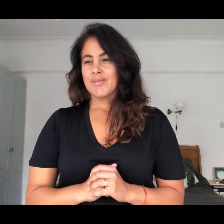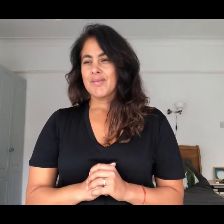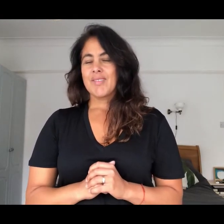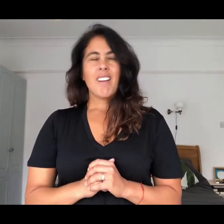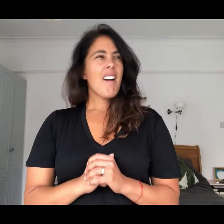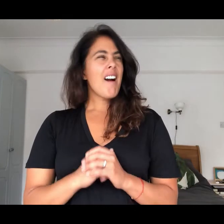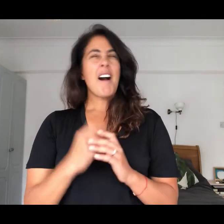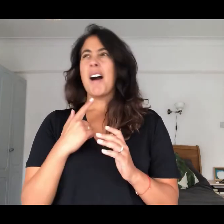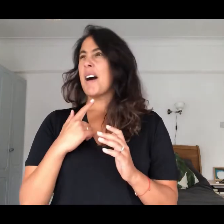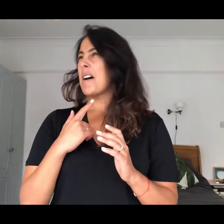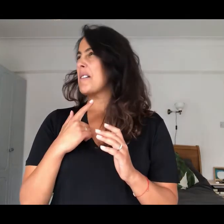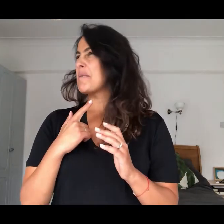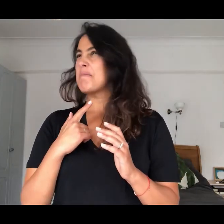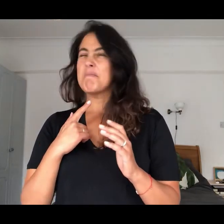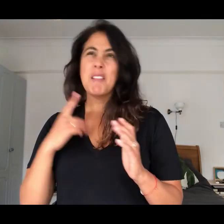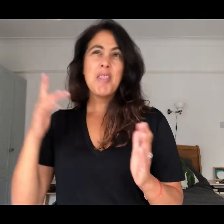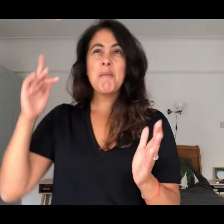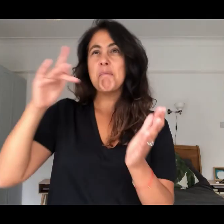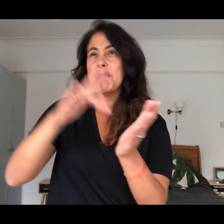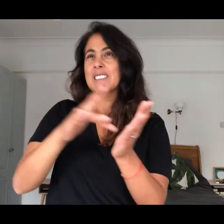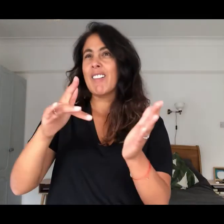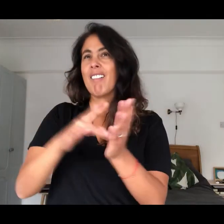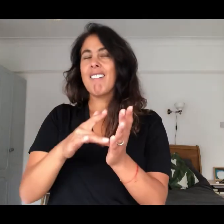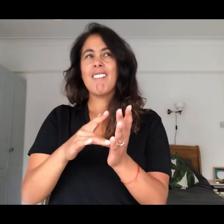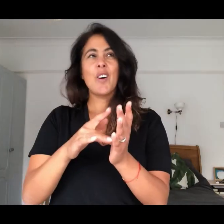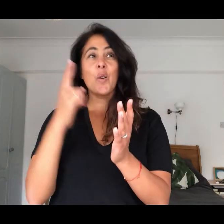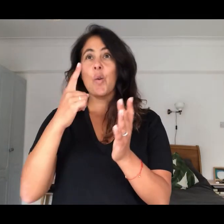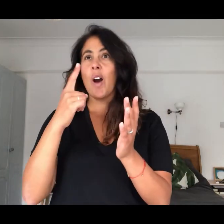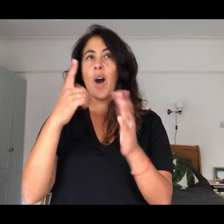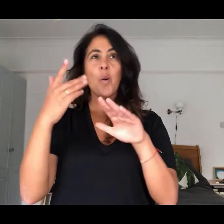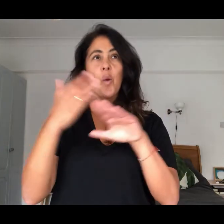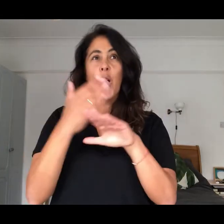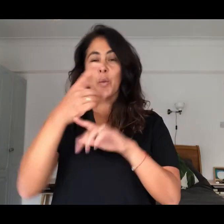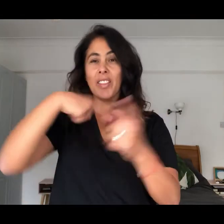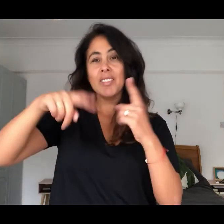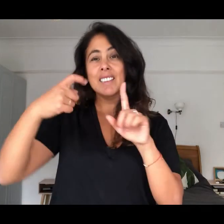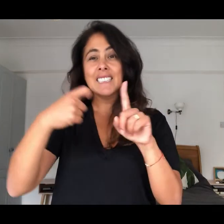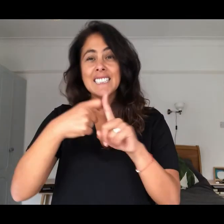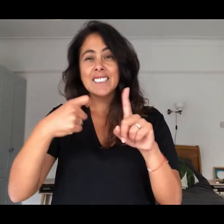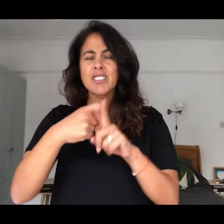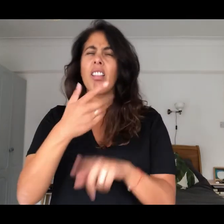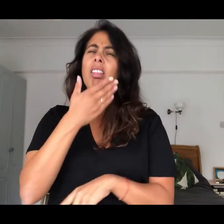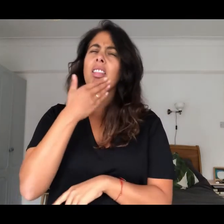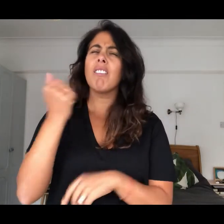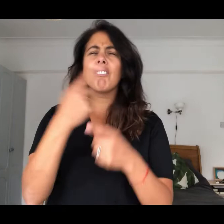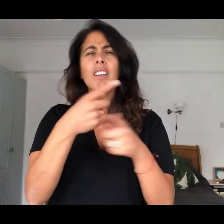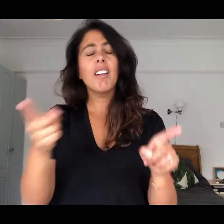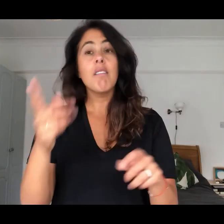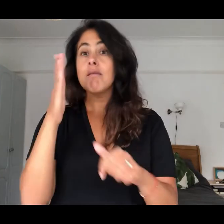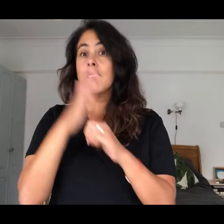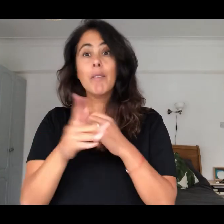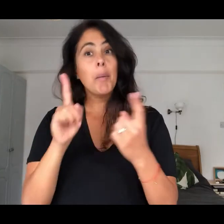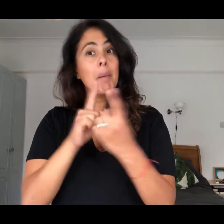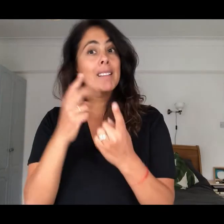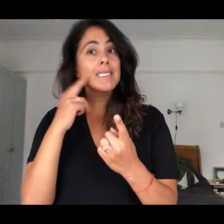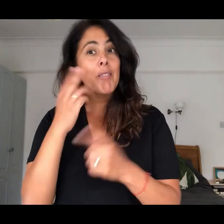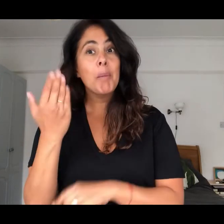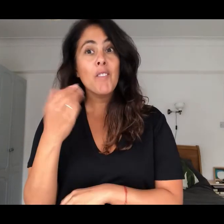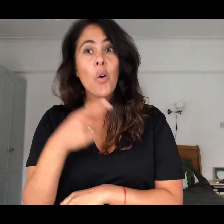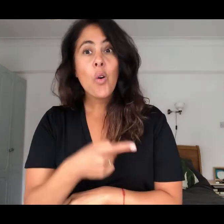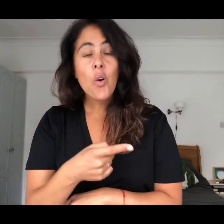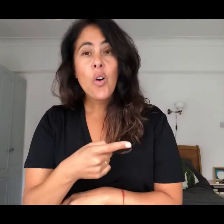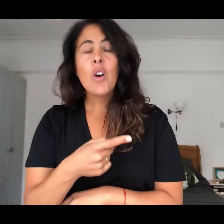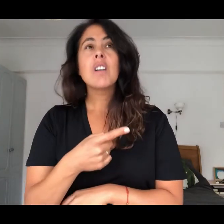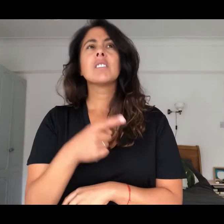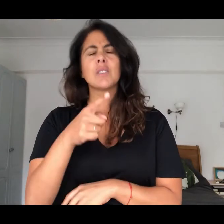I'm in the thick of it. The people that I work with in the kitchen are lovely. They never met a deaf person